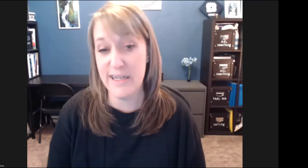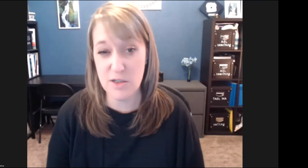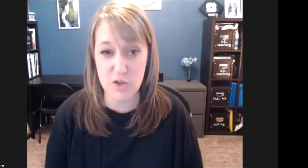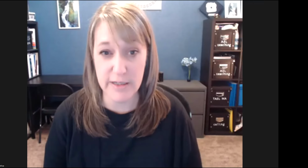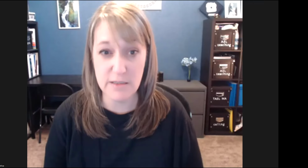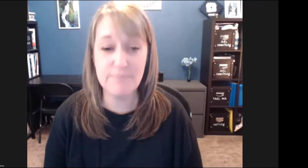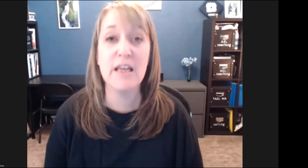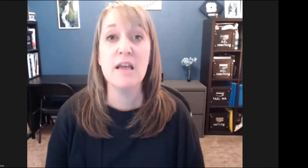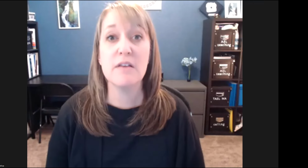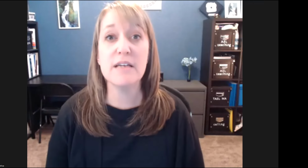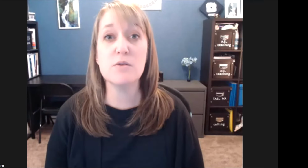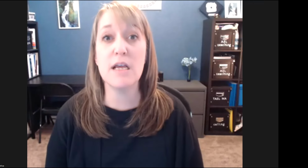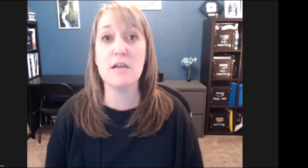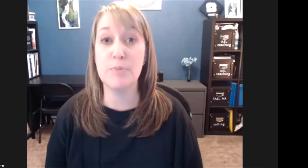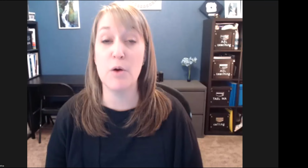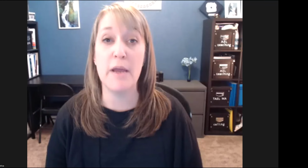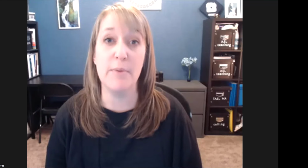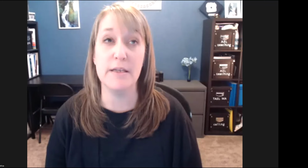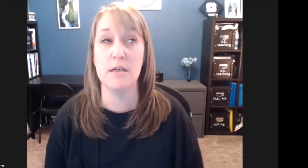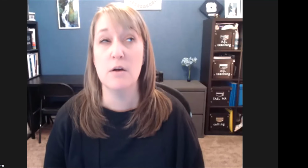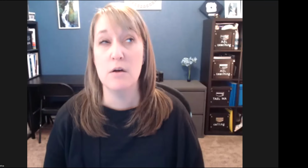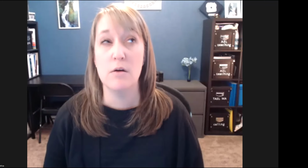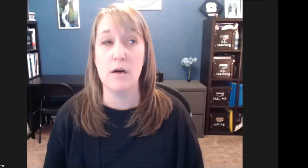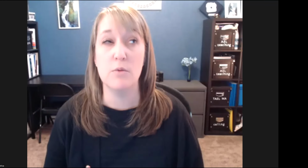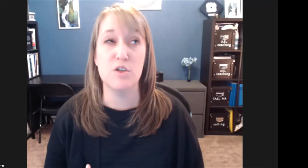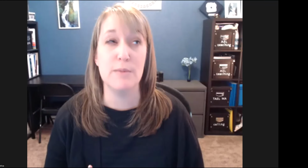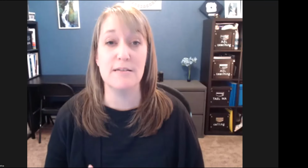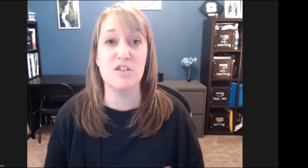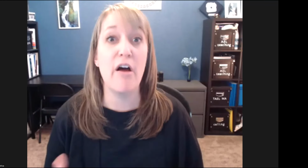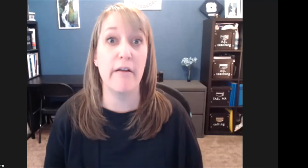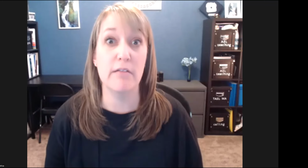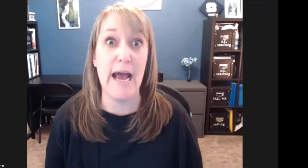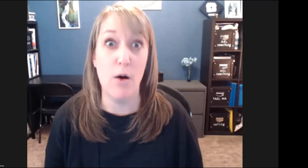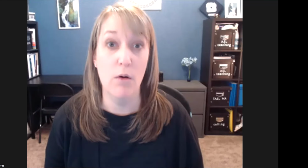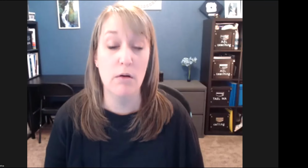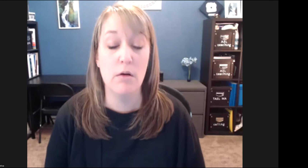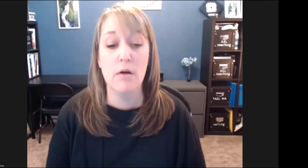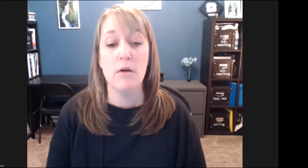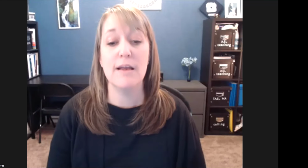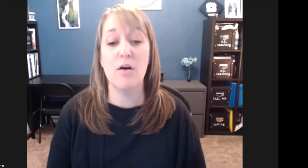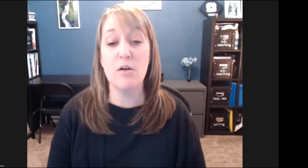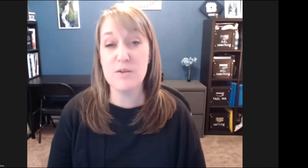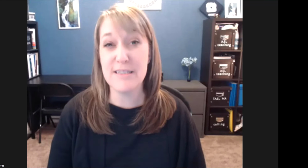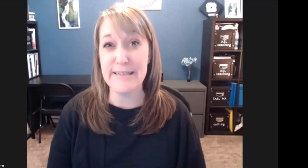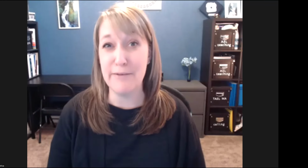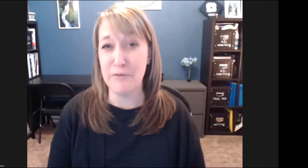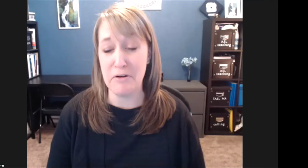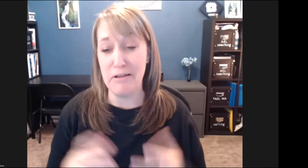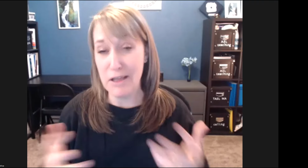One-handed or two-handed. The next one is prohibit, which means not allow. It also is the sign for